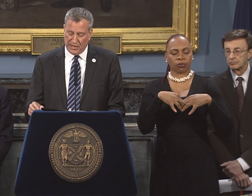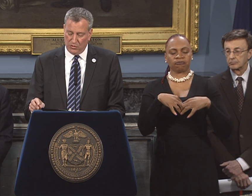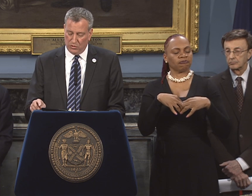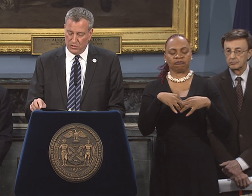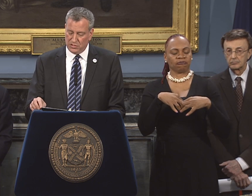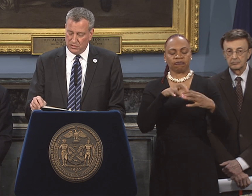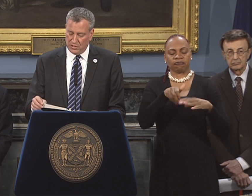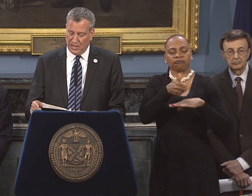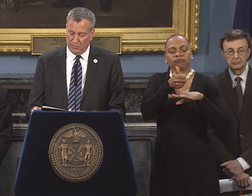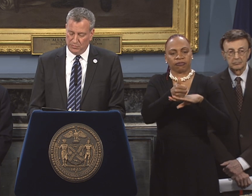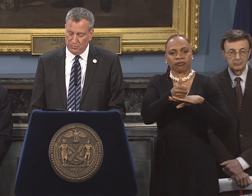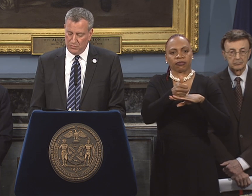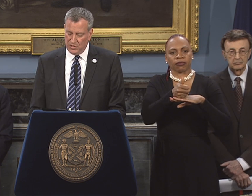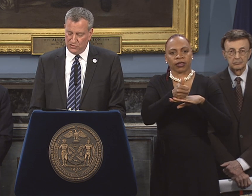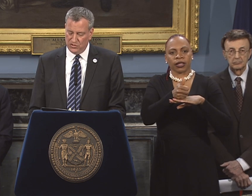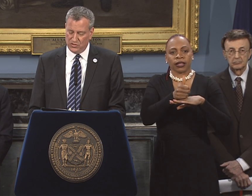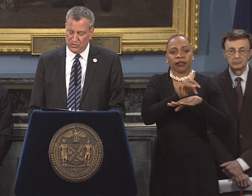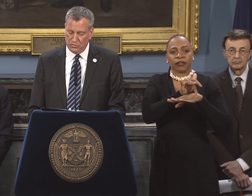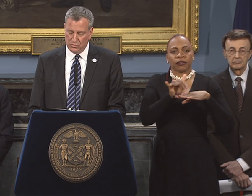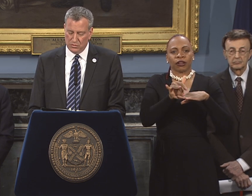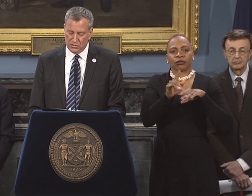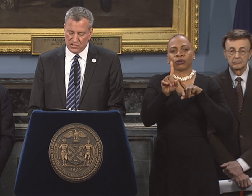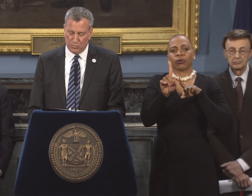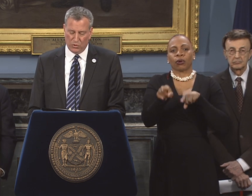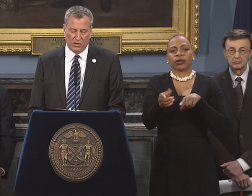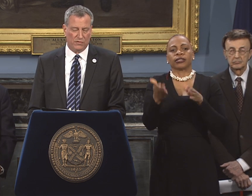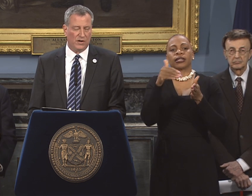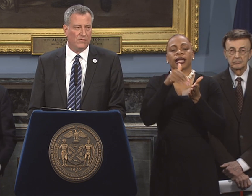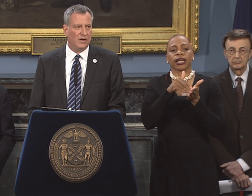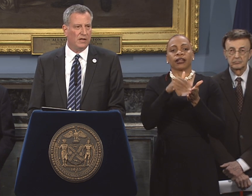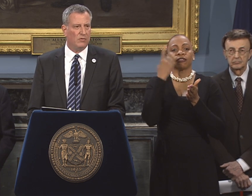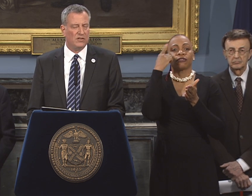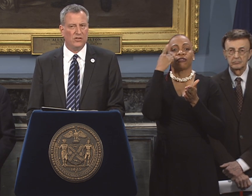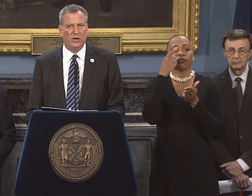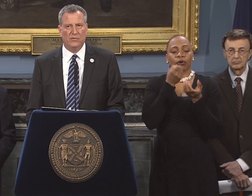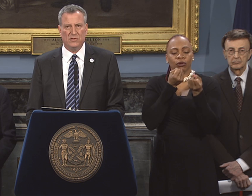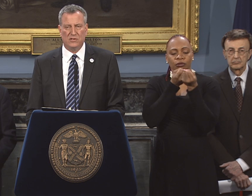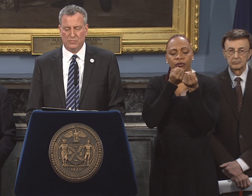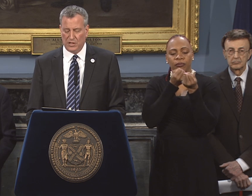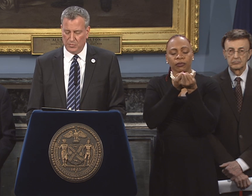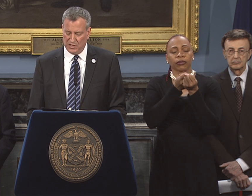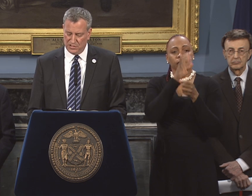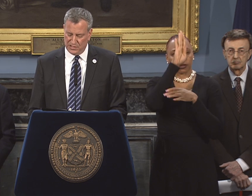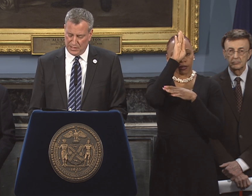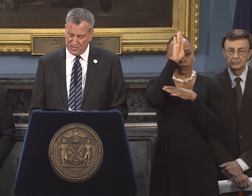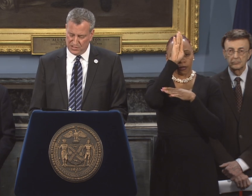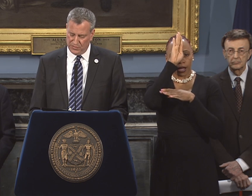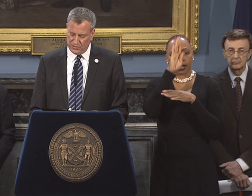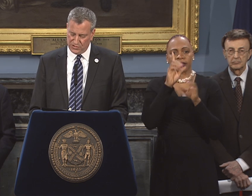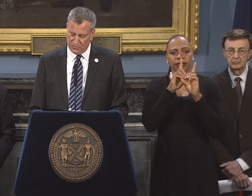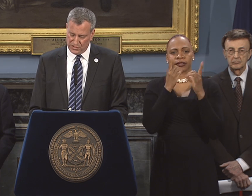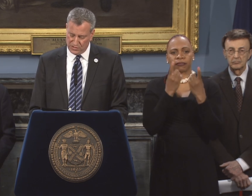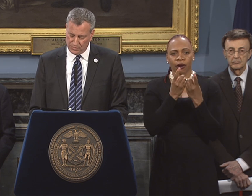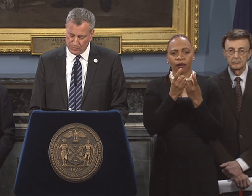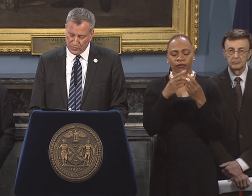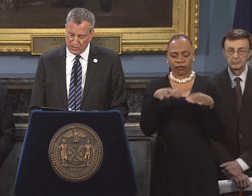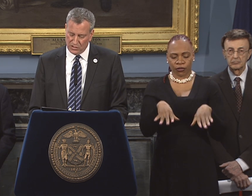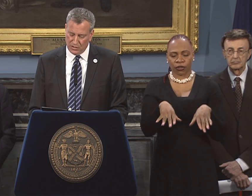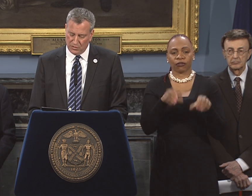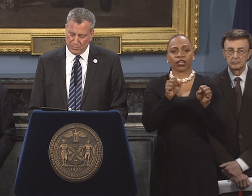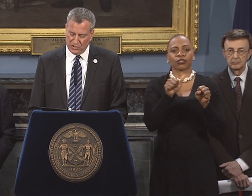The vacate orders, again, issued to support the firefighting and rescue efforts and because of the absence of other